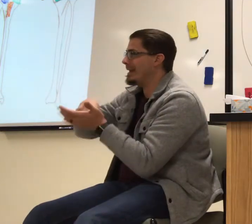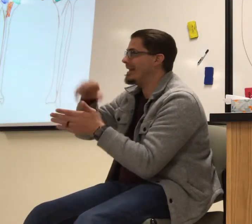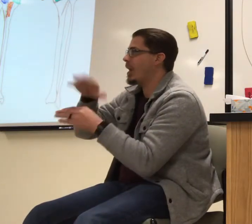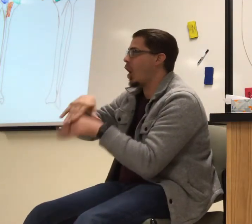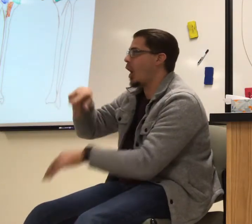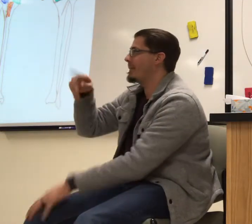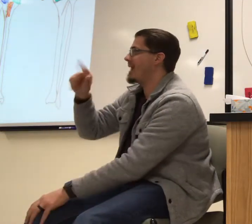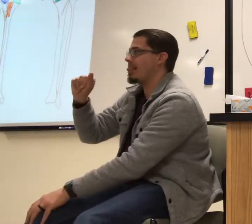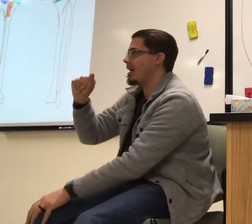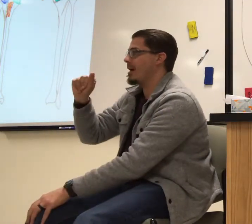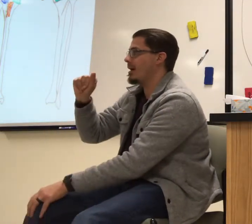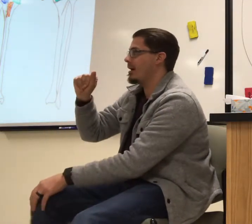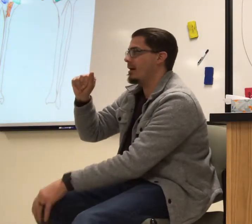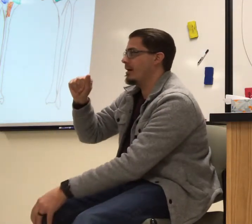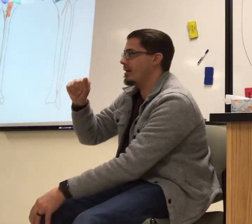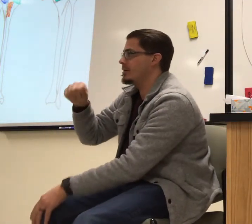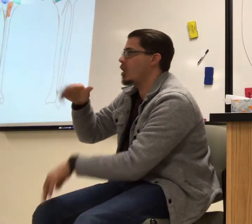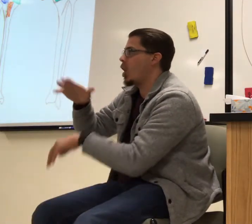Anterior.